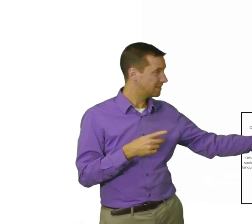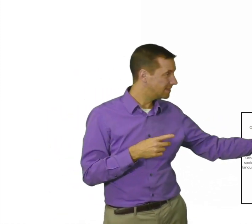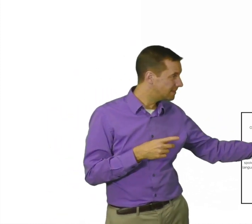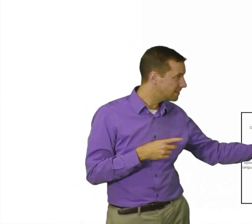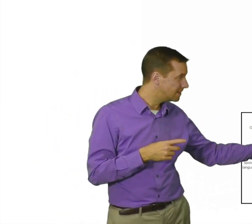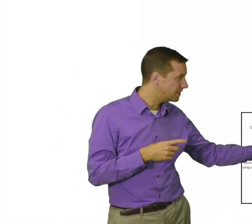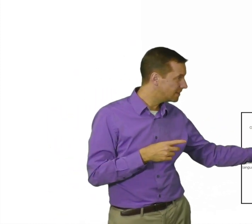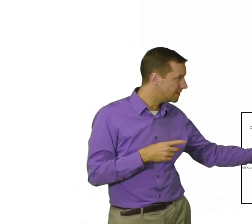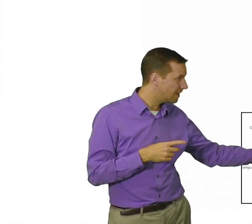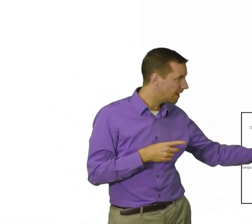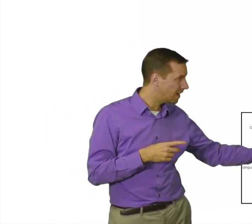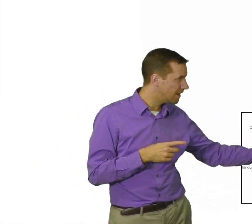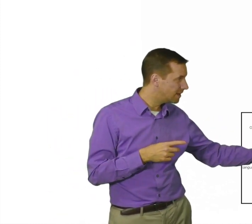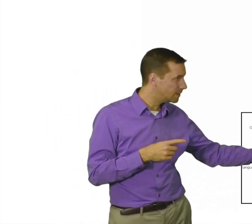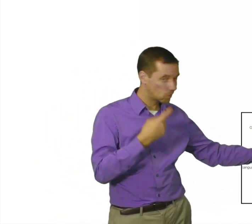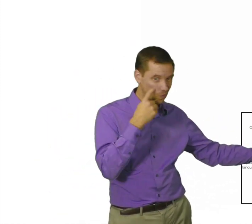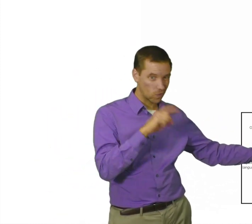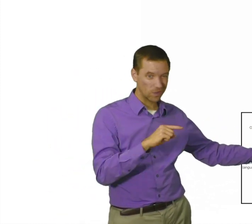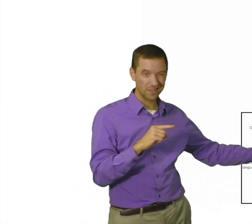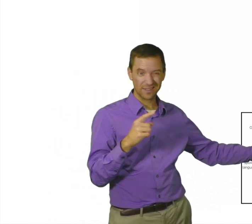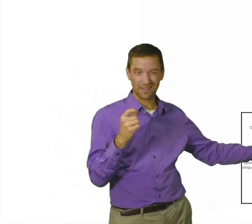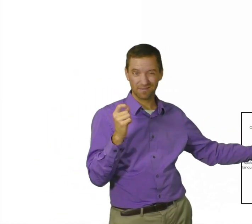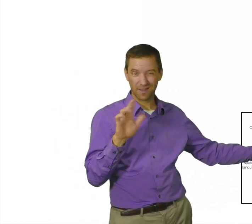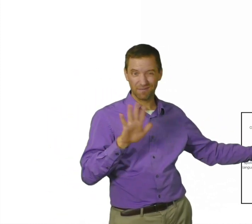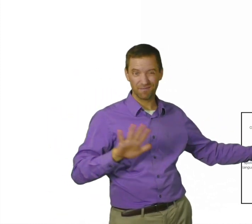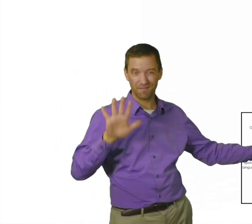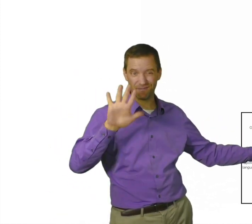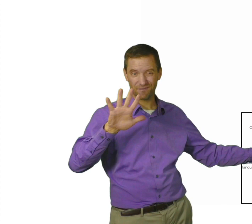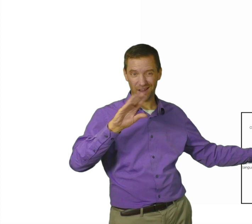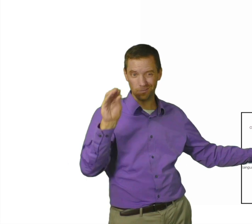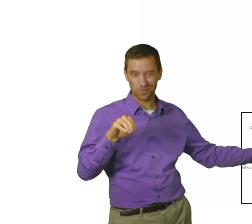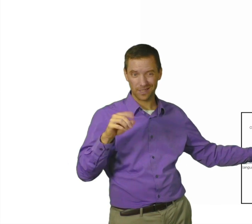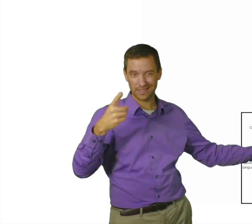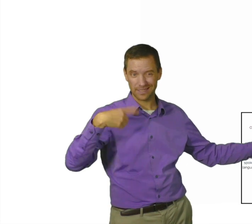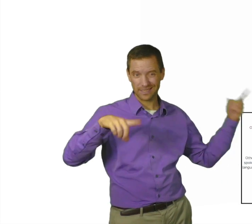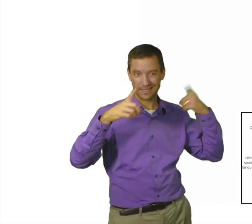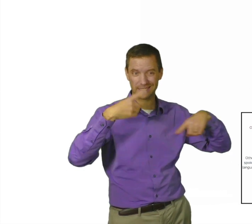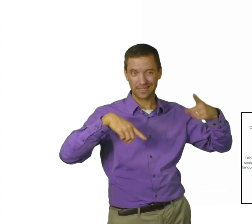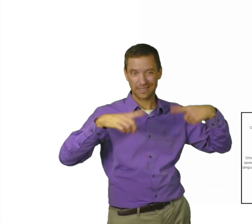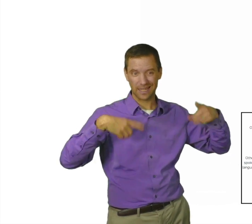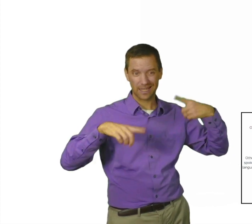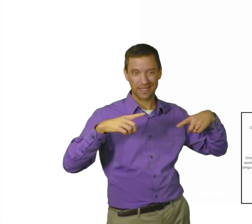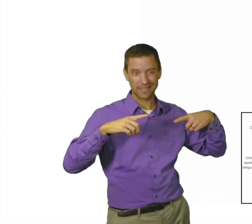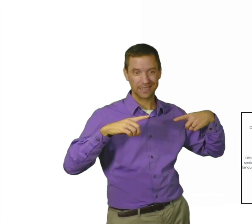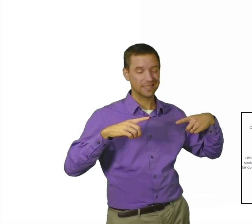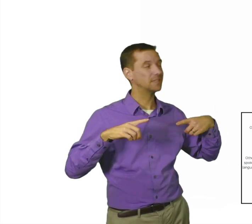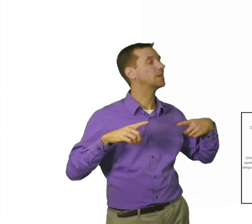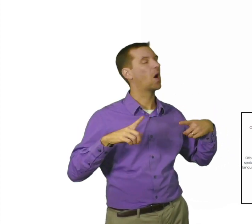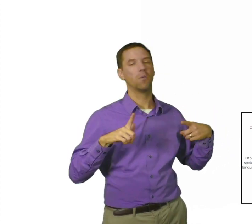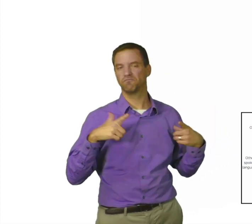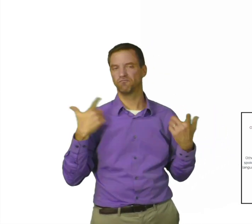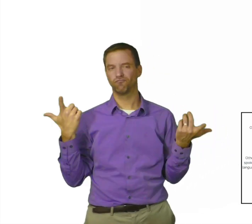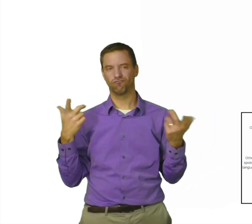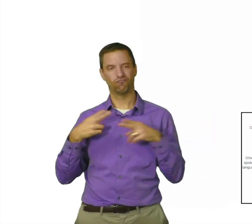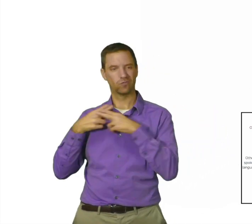Once again, you can see that there is a little bit, about 5% of this child's input has come from sign-supported